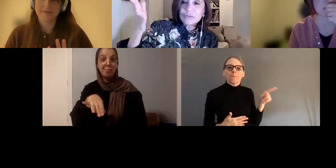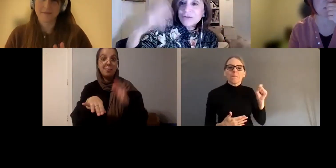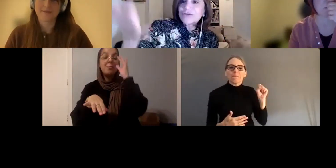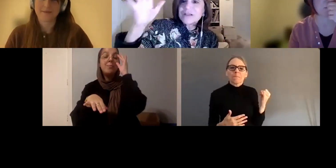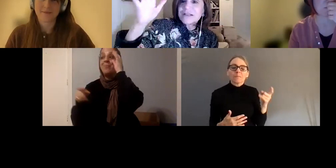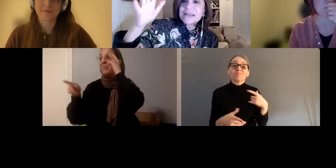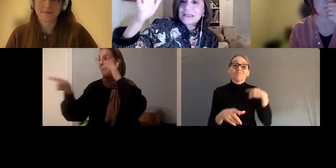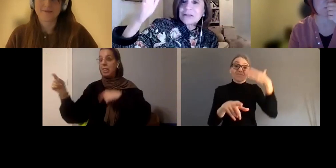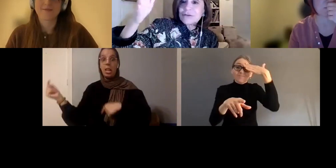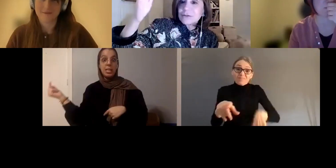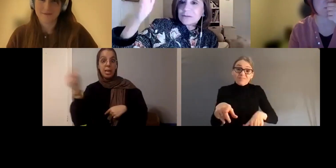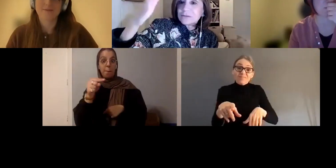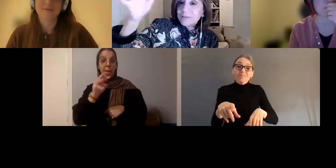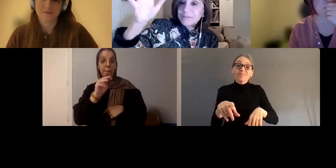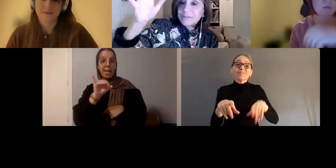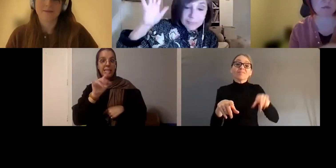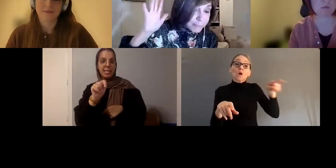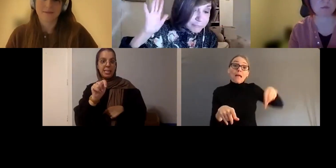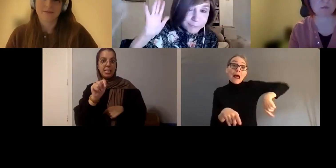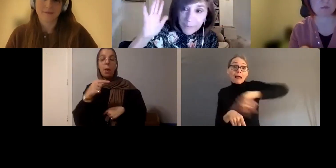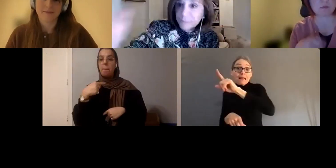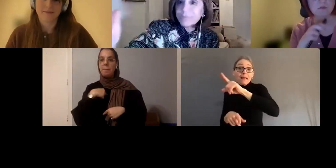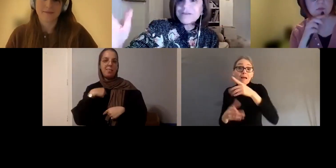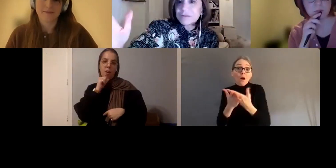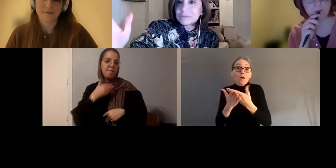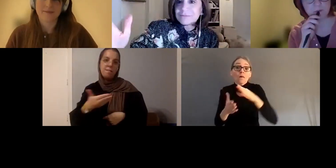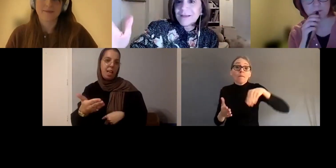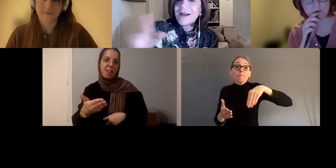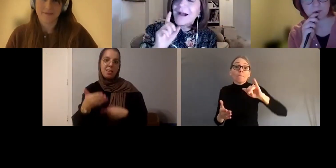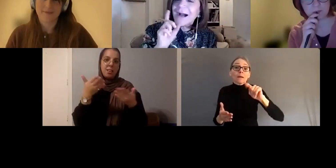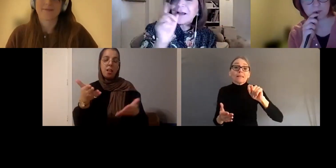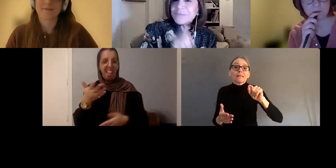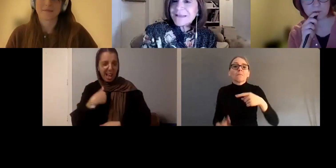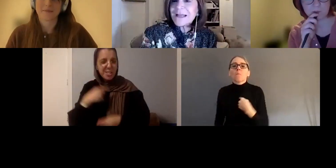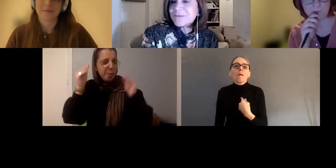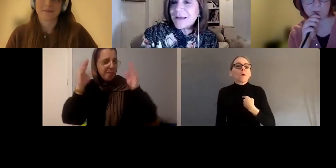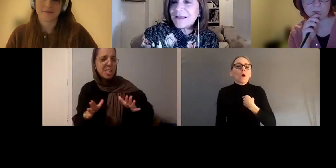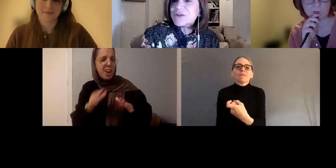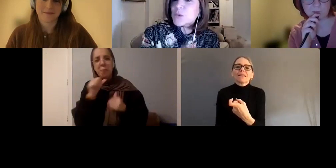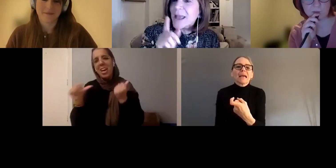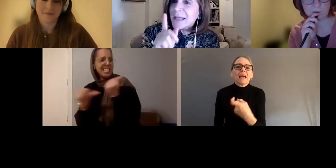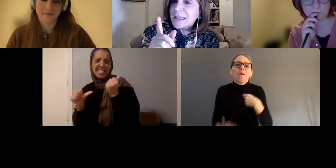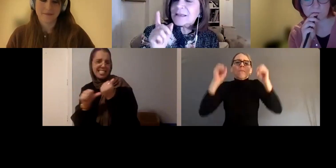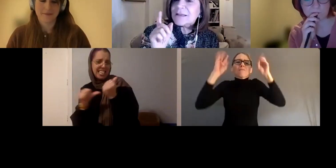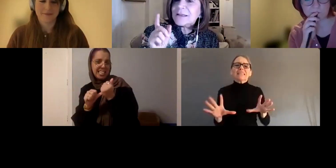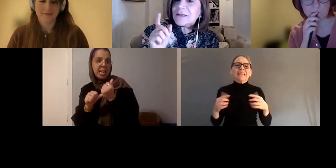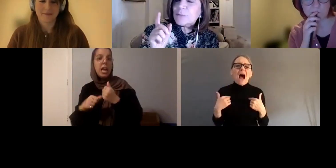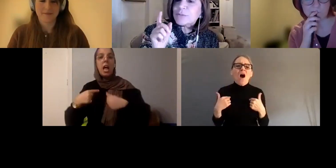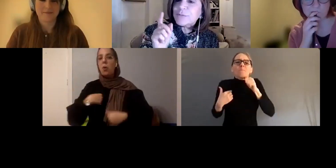assistant or a research assistant, I was a professor. I was not invited to